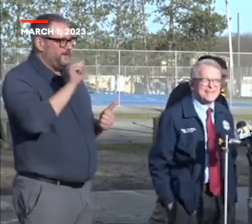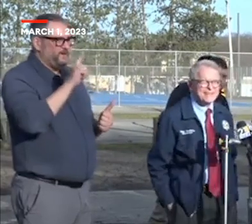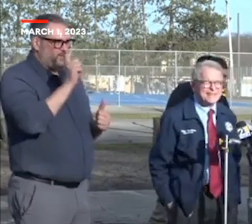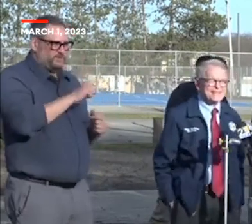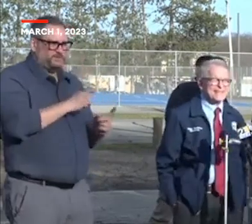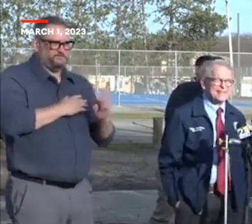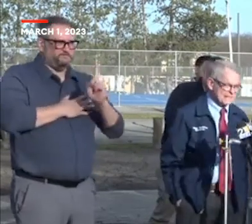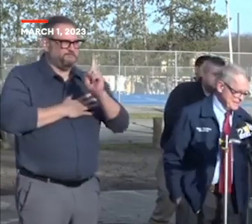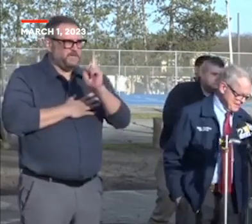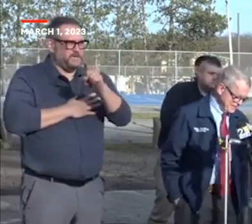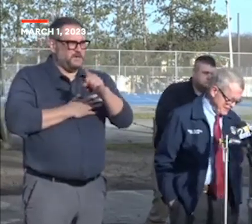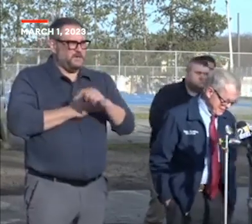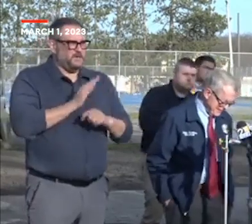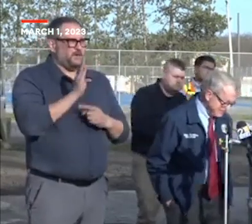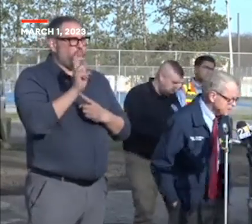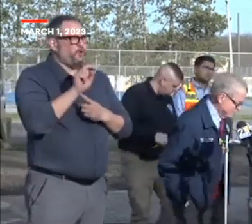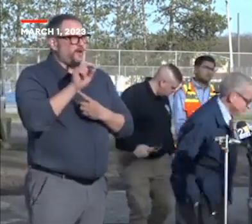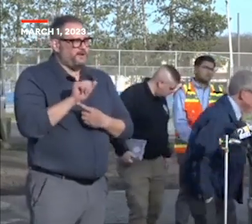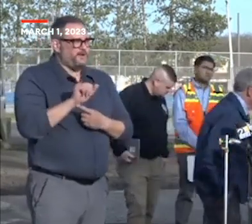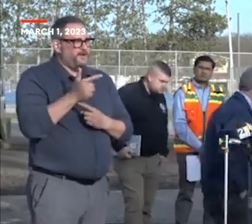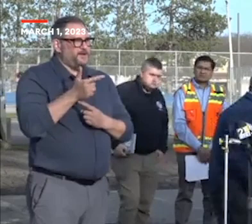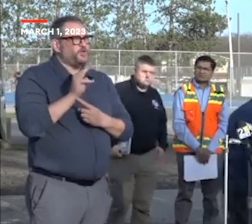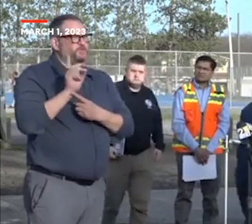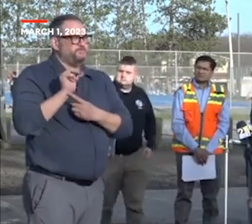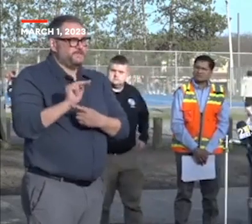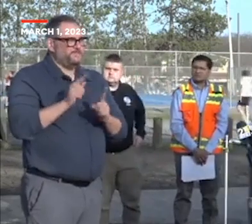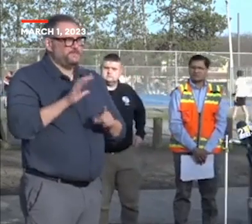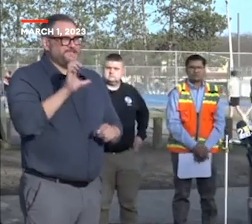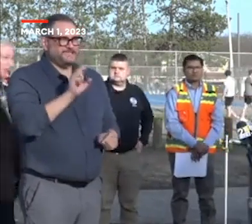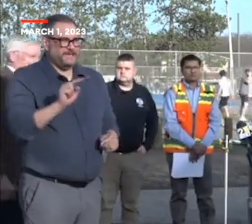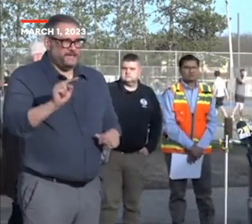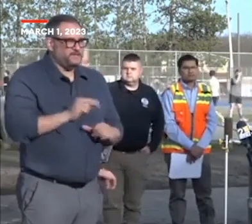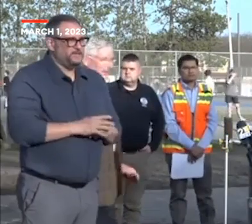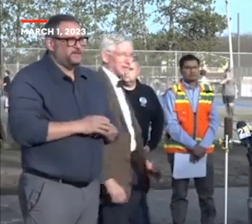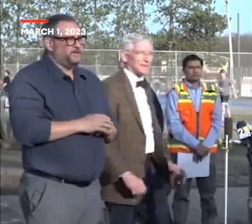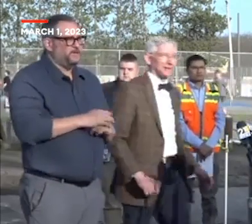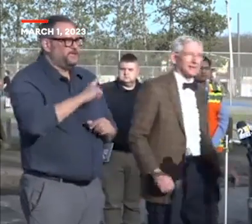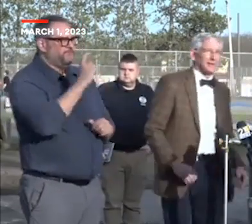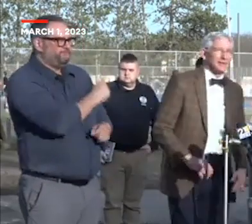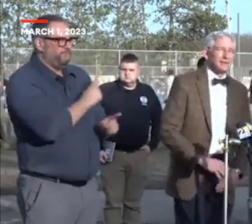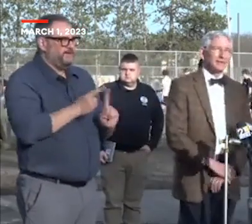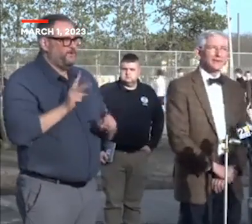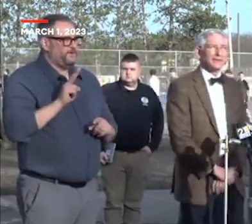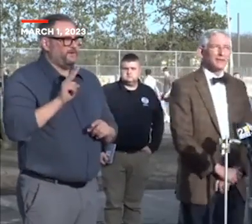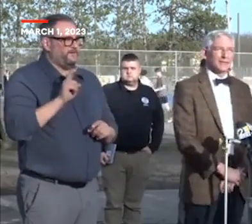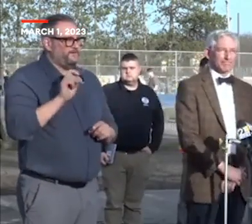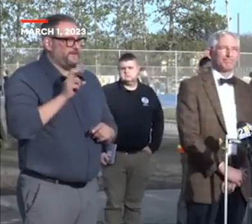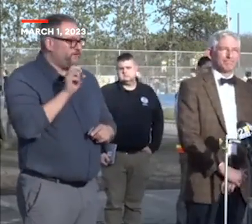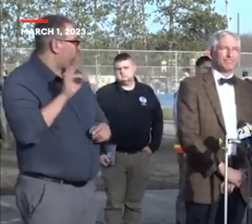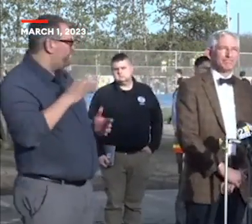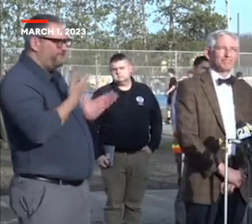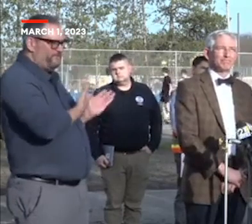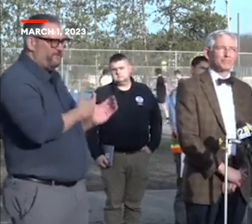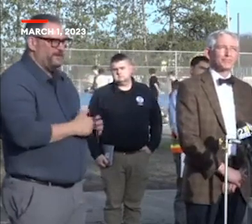Goodman from CNN, and I have a question for Dr. Vanderhoff. I've been walking around the community today talking to people about their health